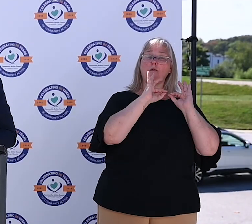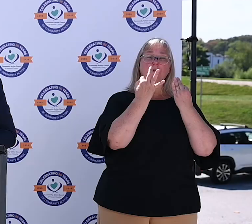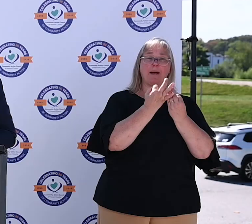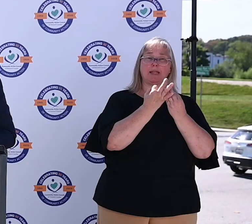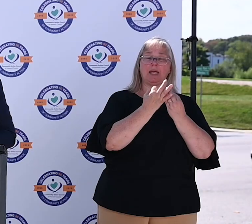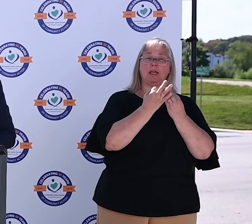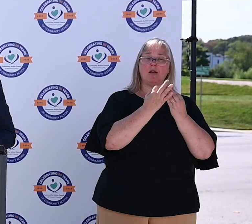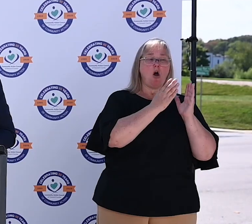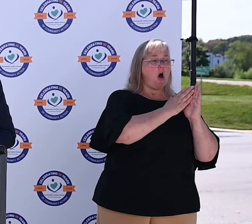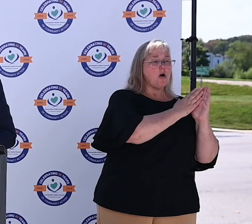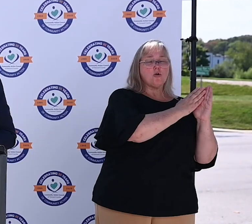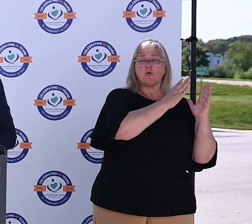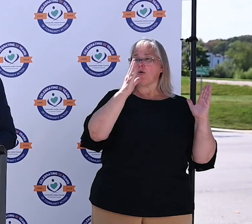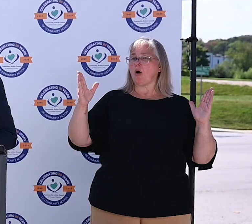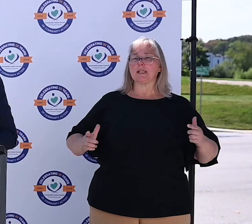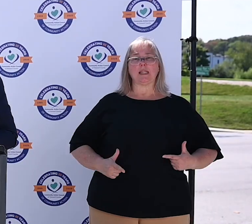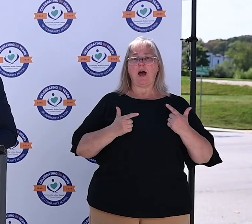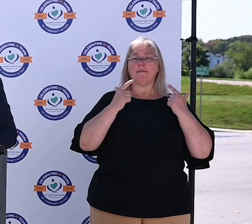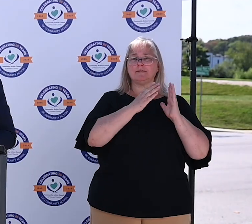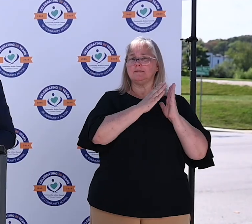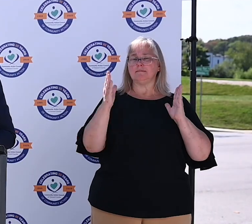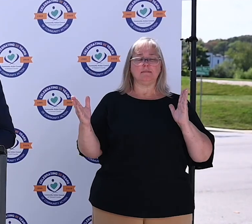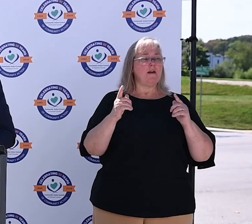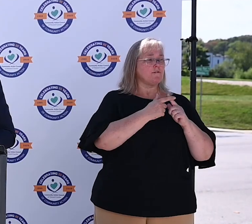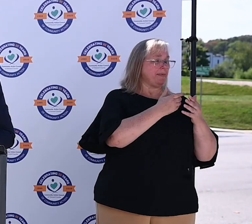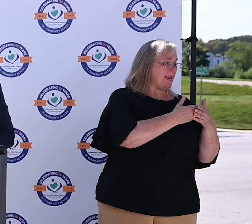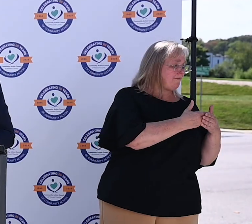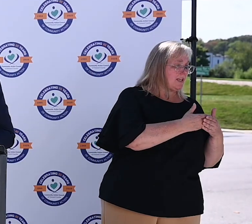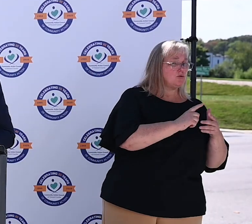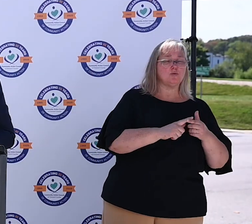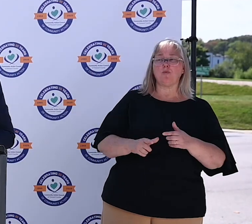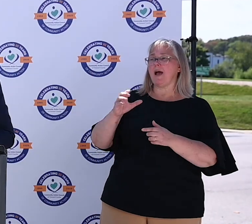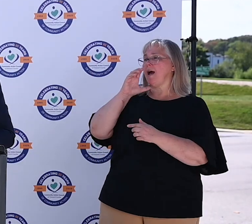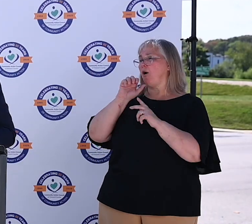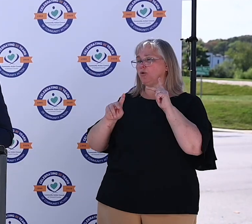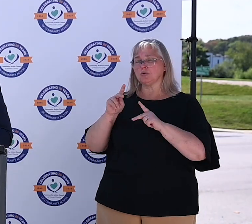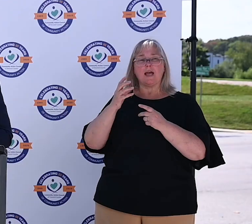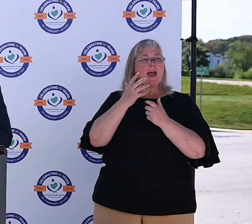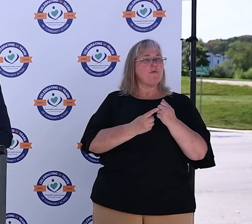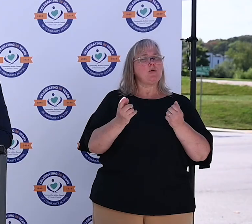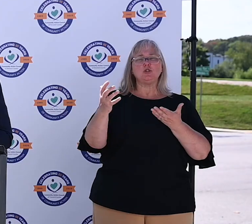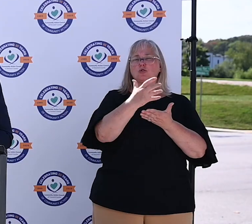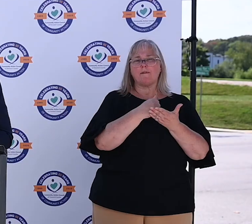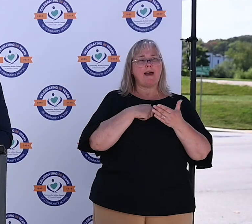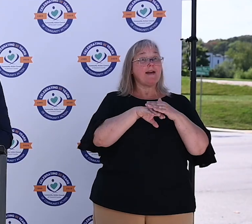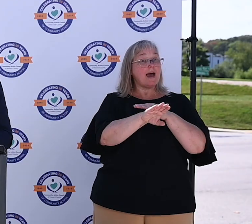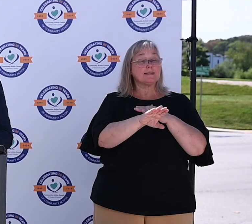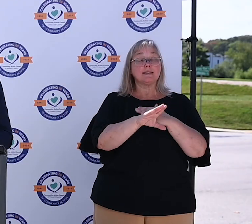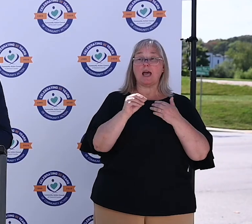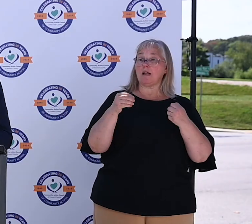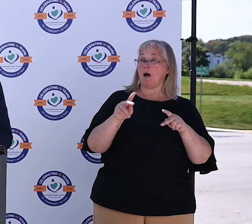the lifespan. From infants to our elders, everyone deserves to have access